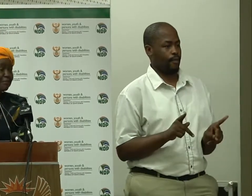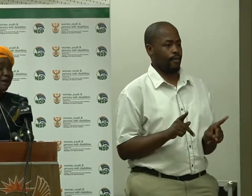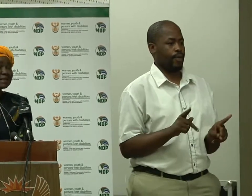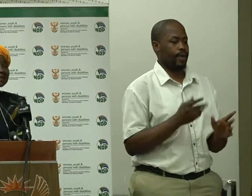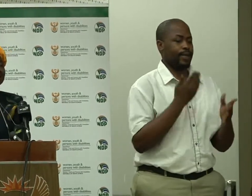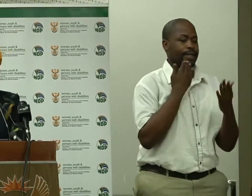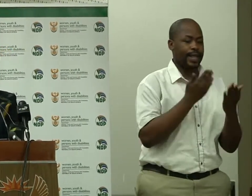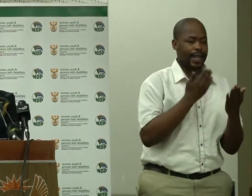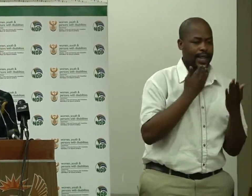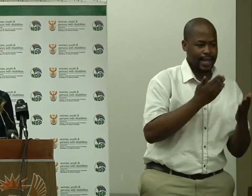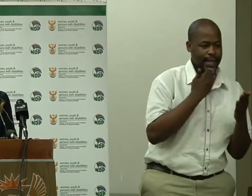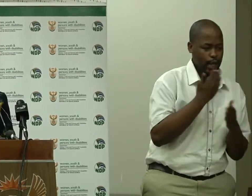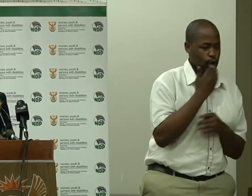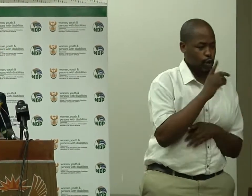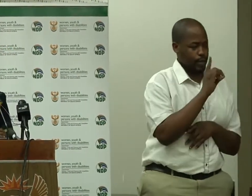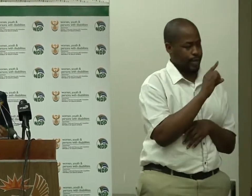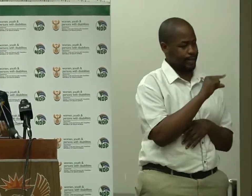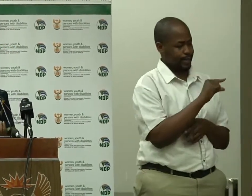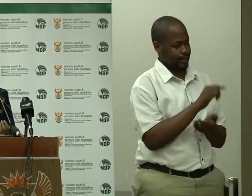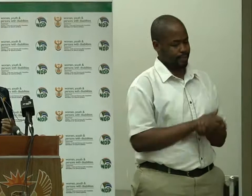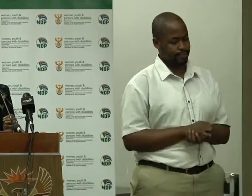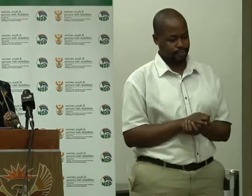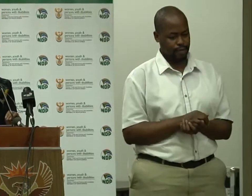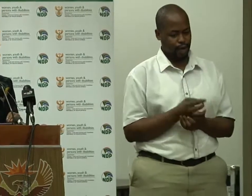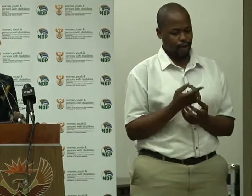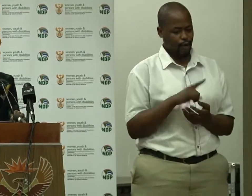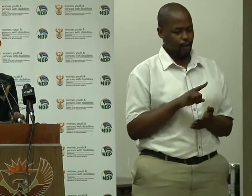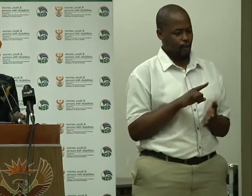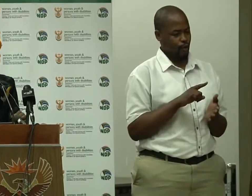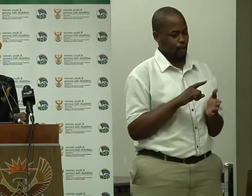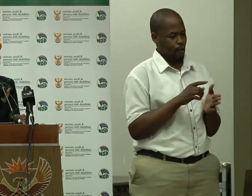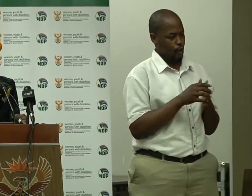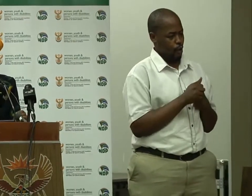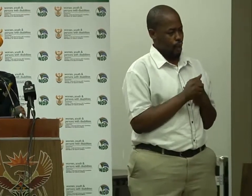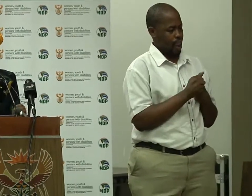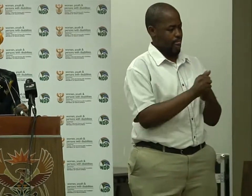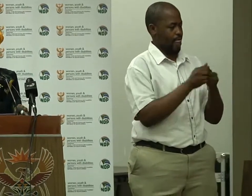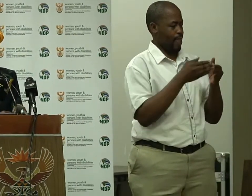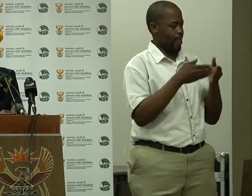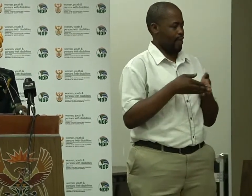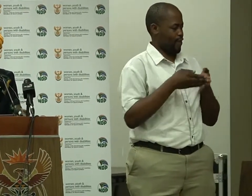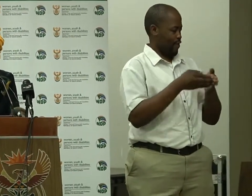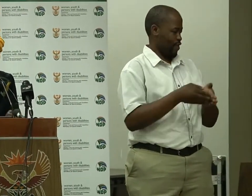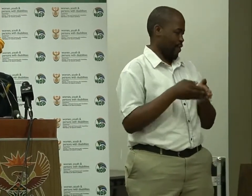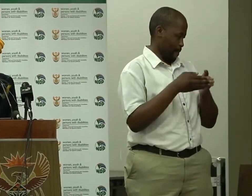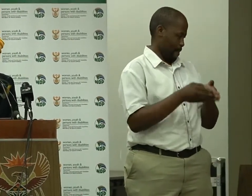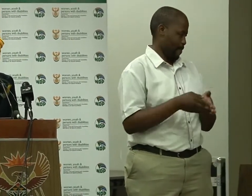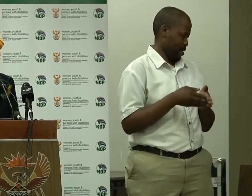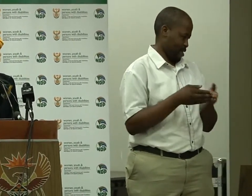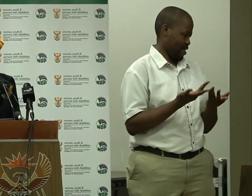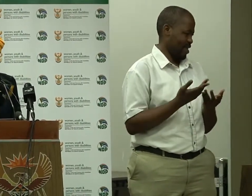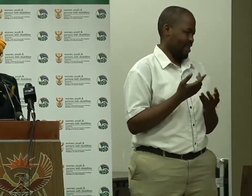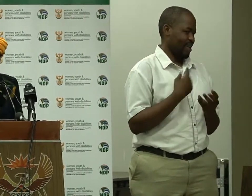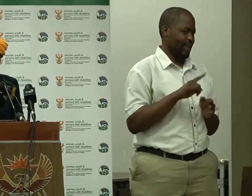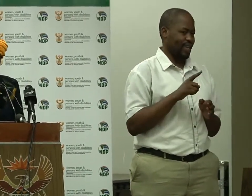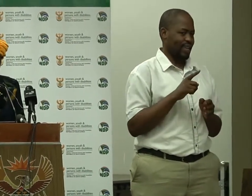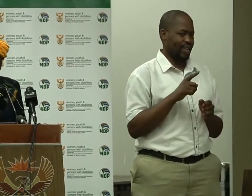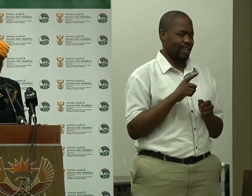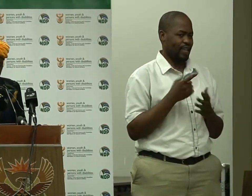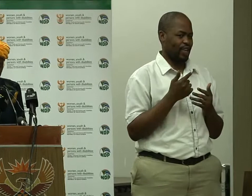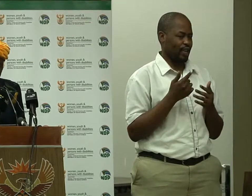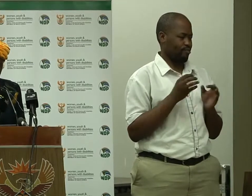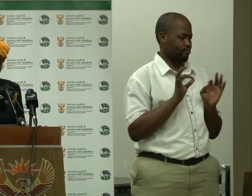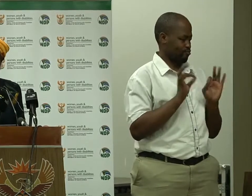Thank you very much, DG, for steering the ship in a very ably and competent manner